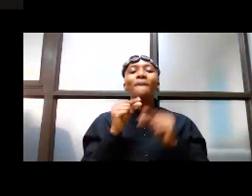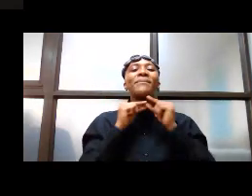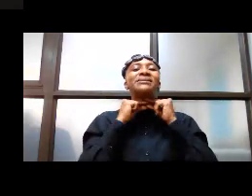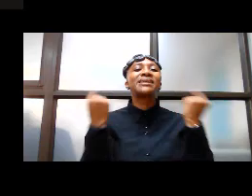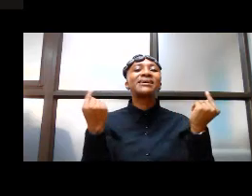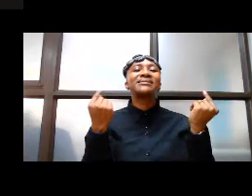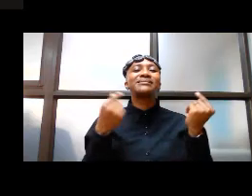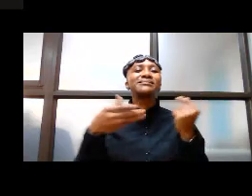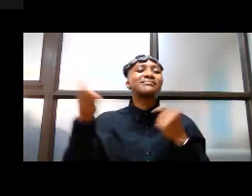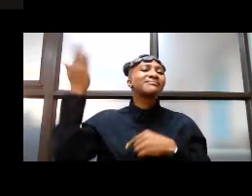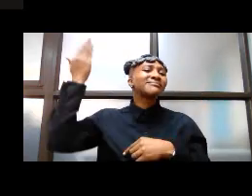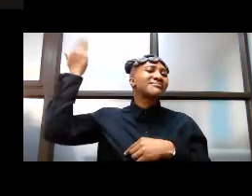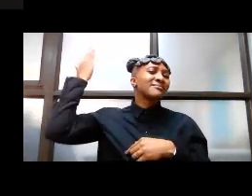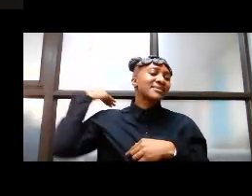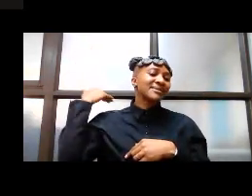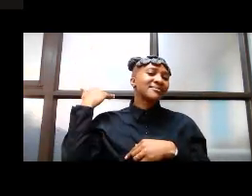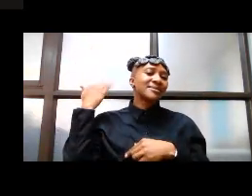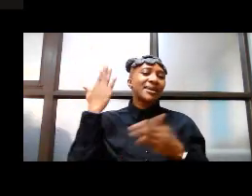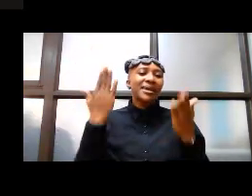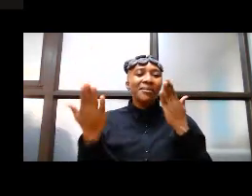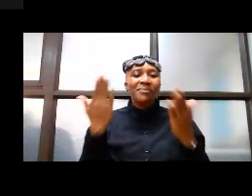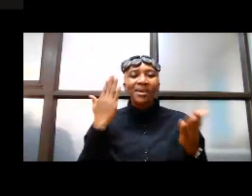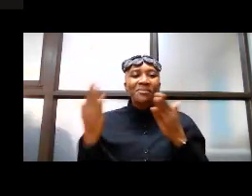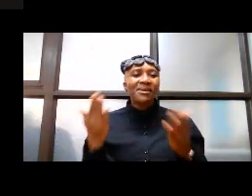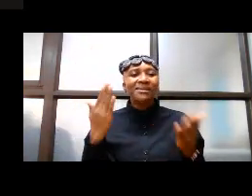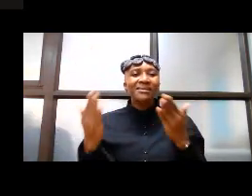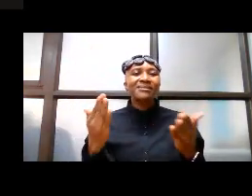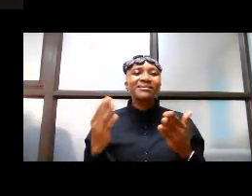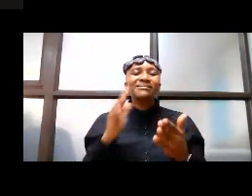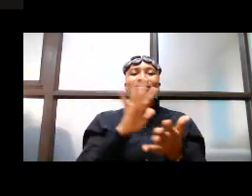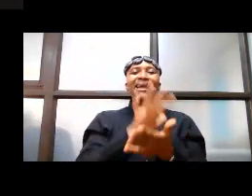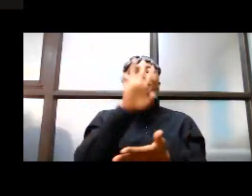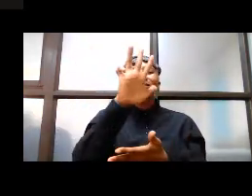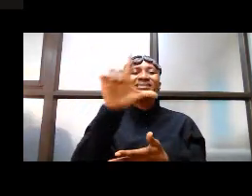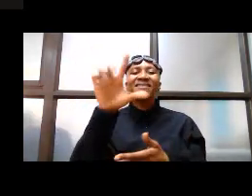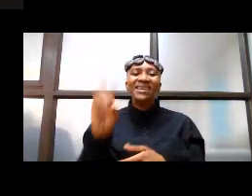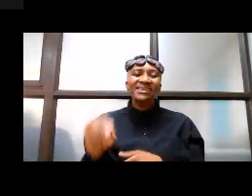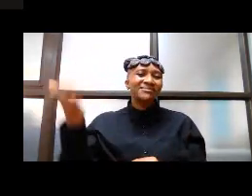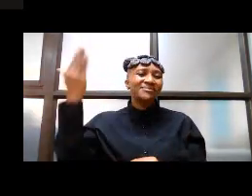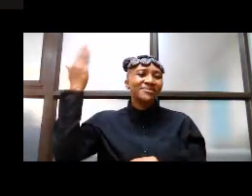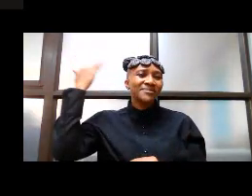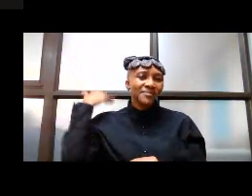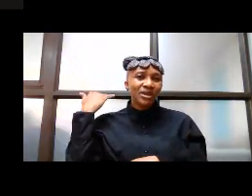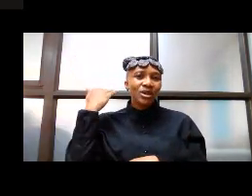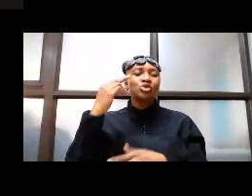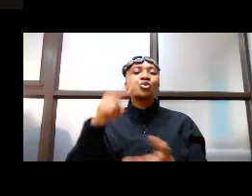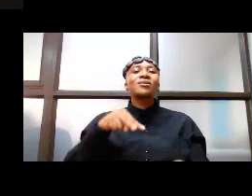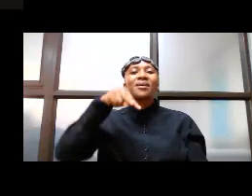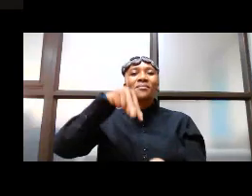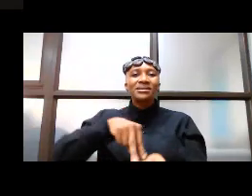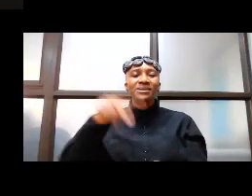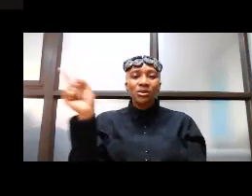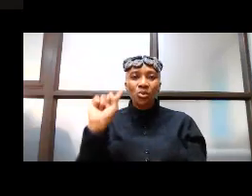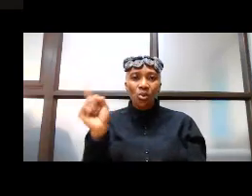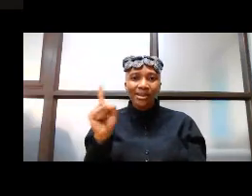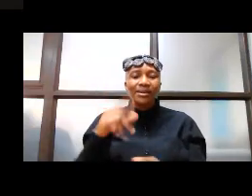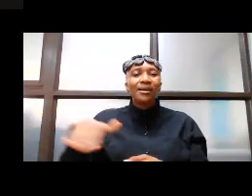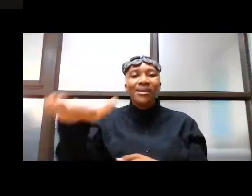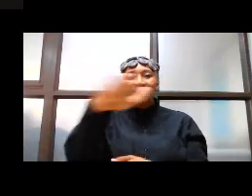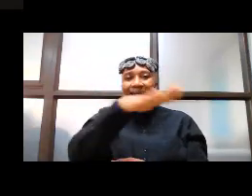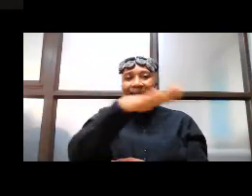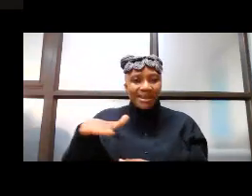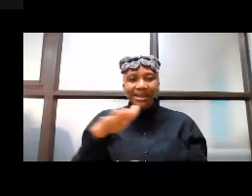70s, to sort of represent the geographical areas or the Group Areas